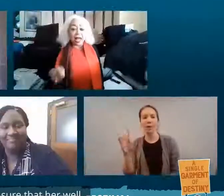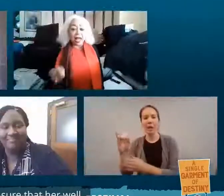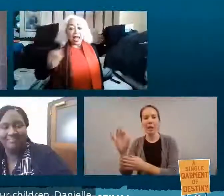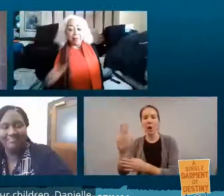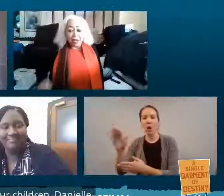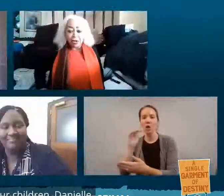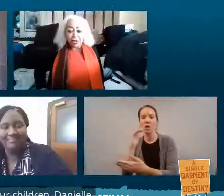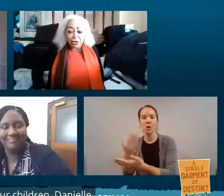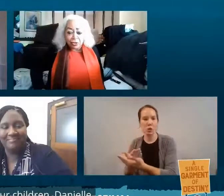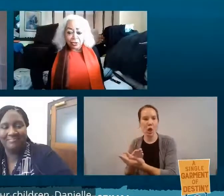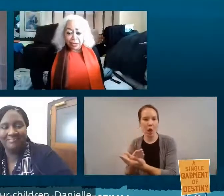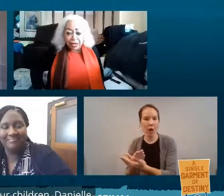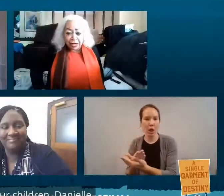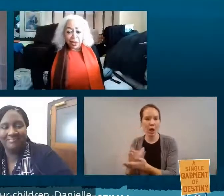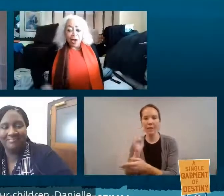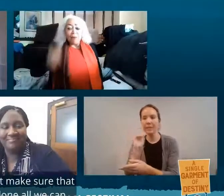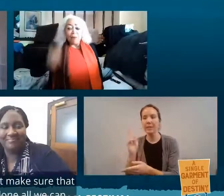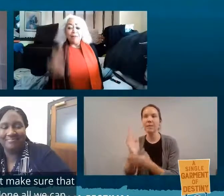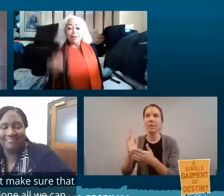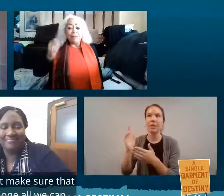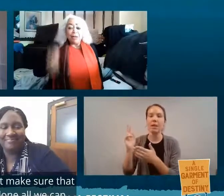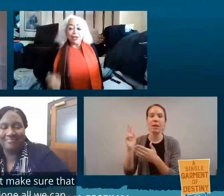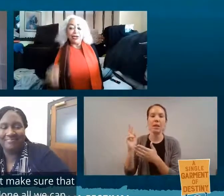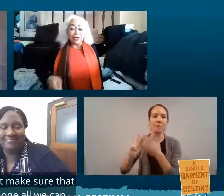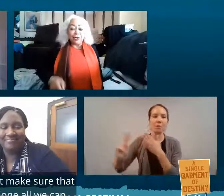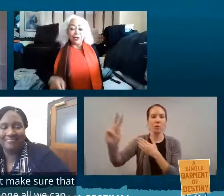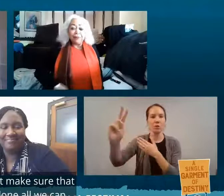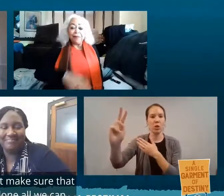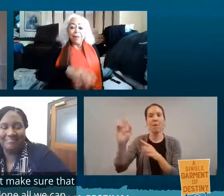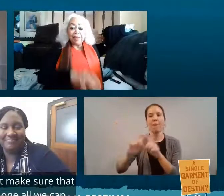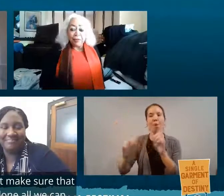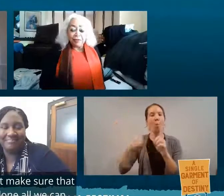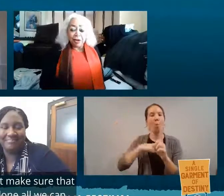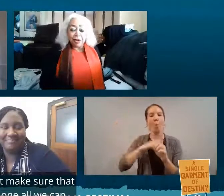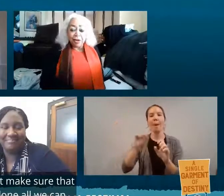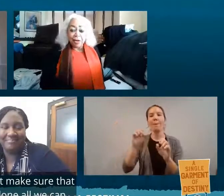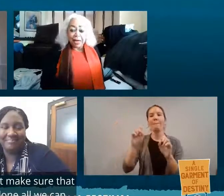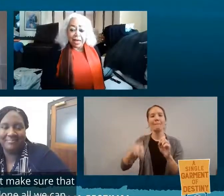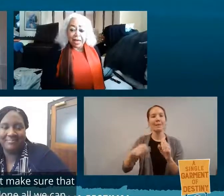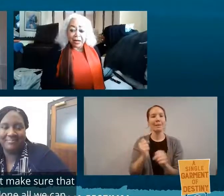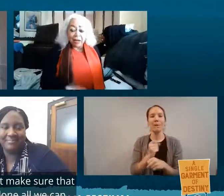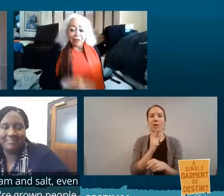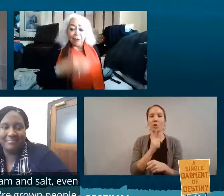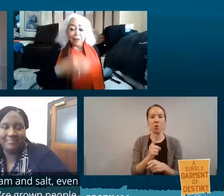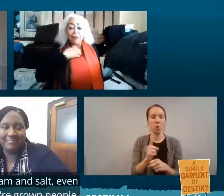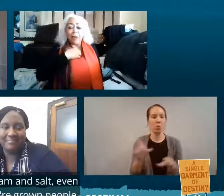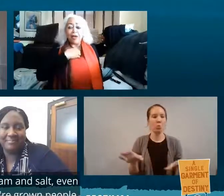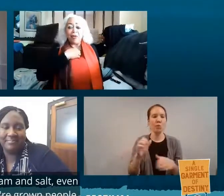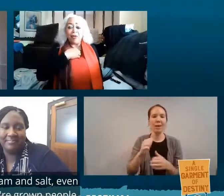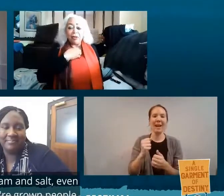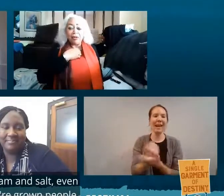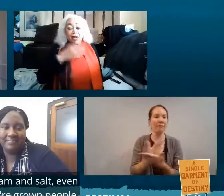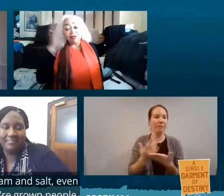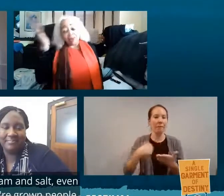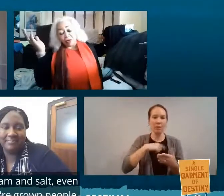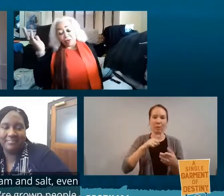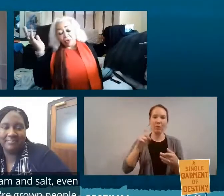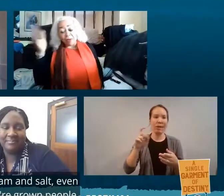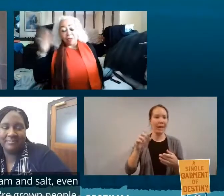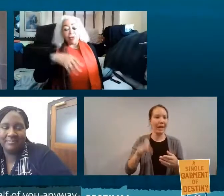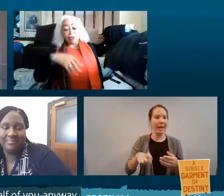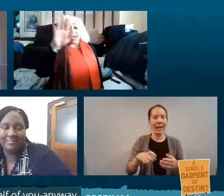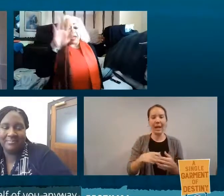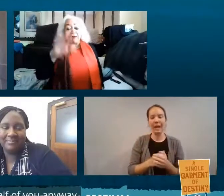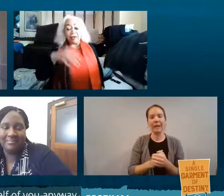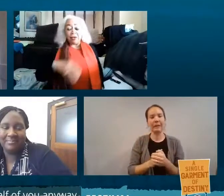her well, I haven't met your children, Danielle, but we must make sure that we have done all we can for my Kareem and Saul, even though they're